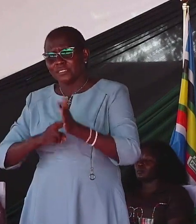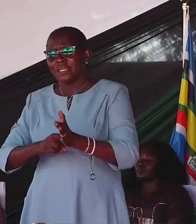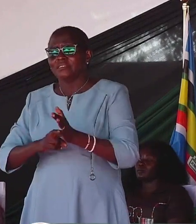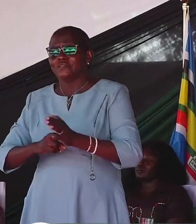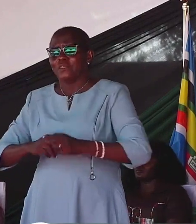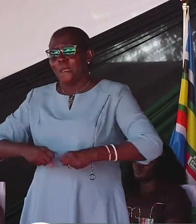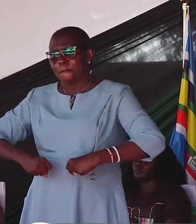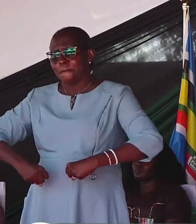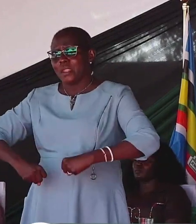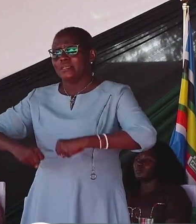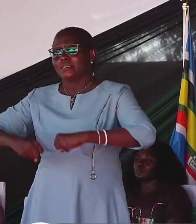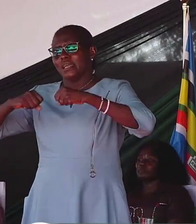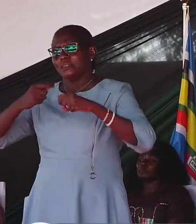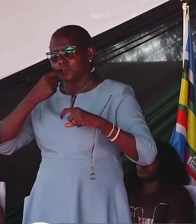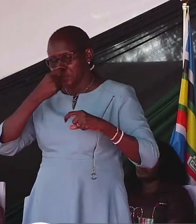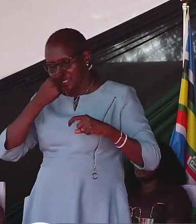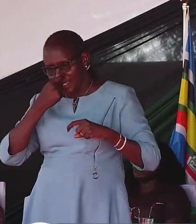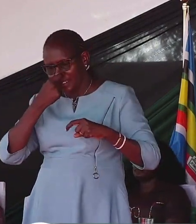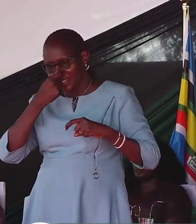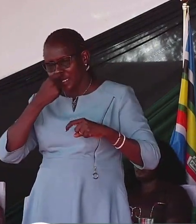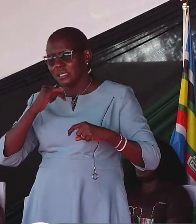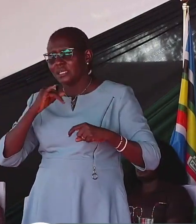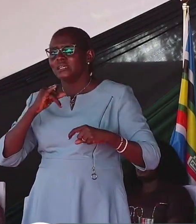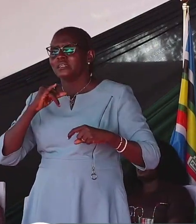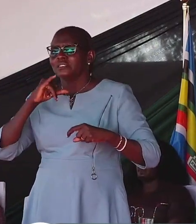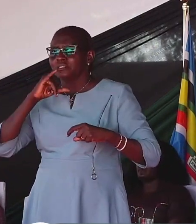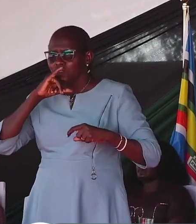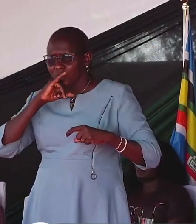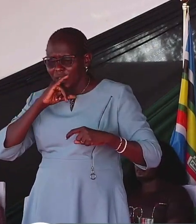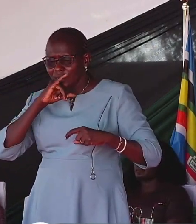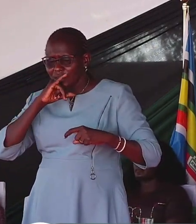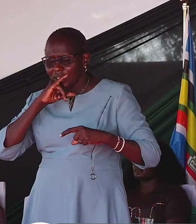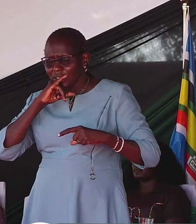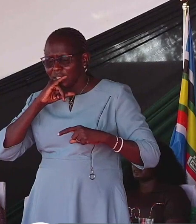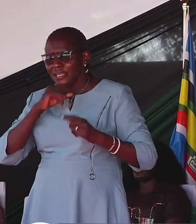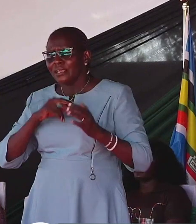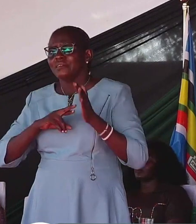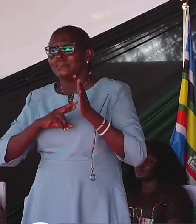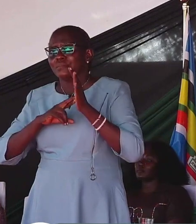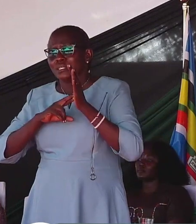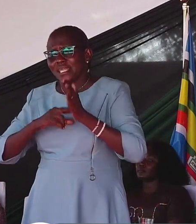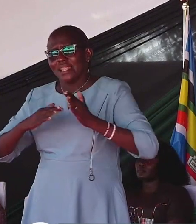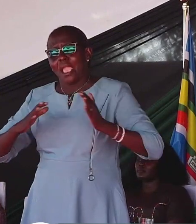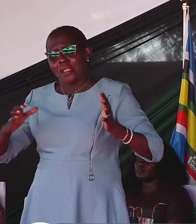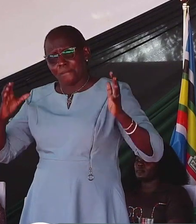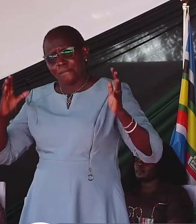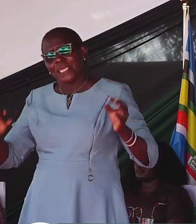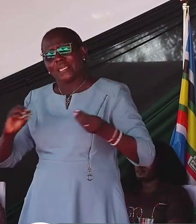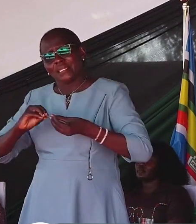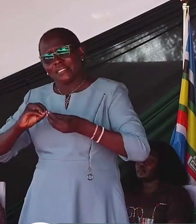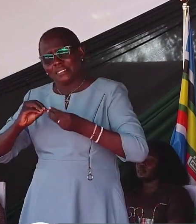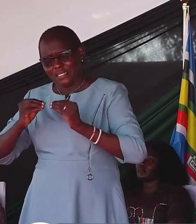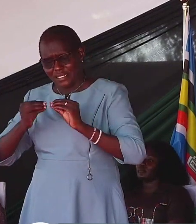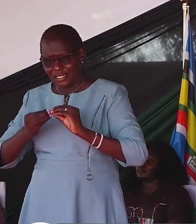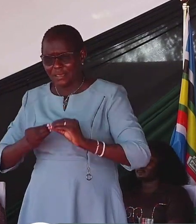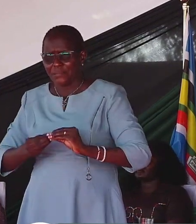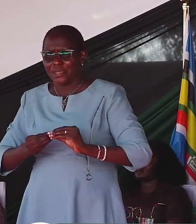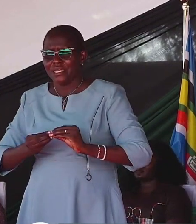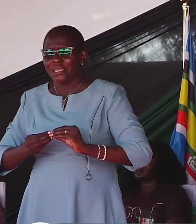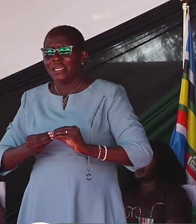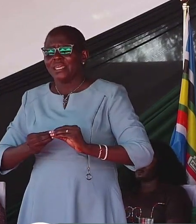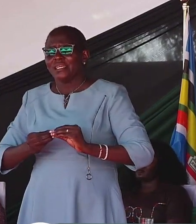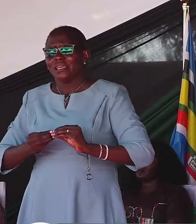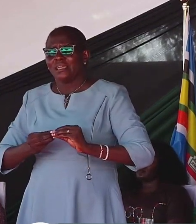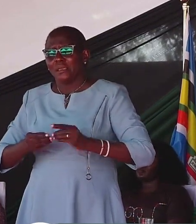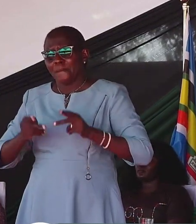Sudan. Uganda will be highly represented. Large number of delegates will be coming here